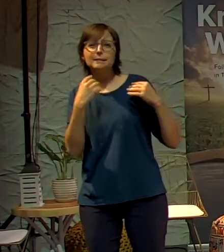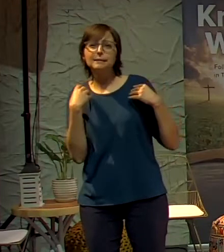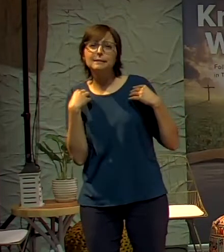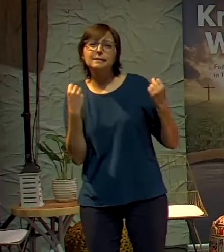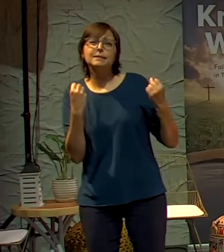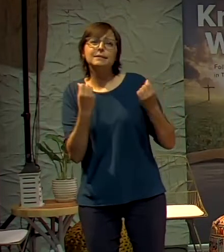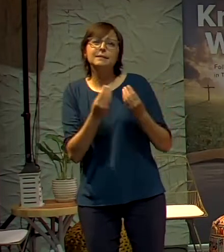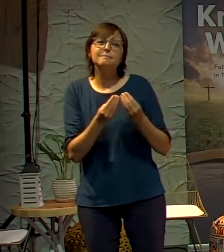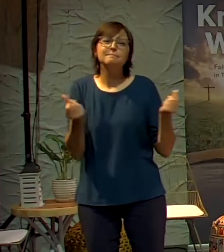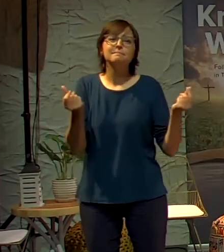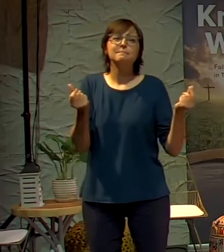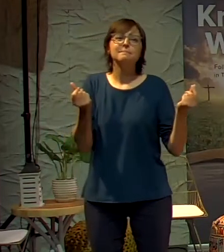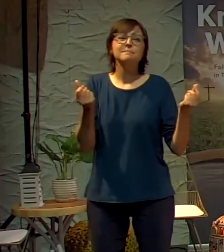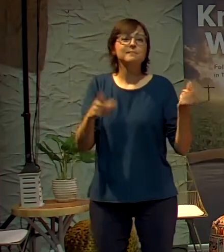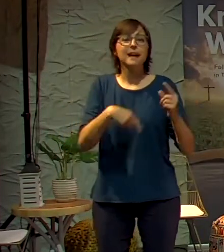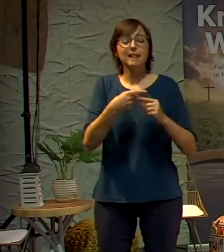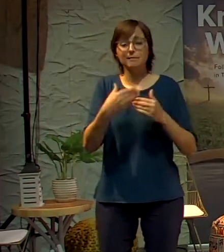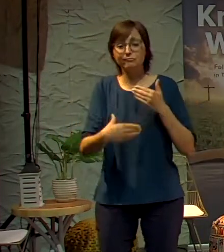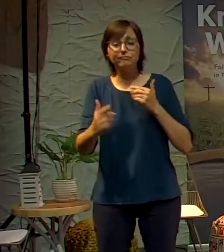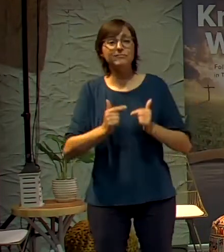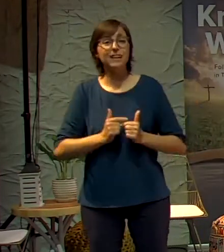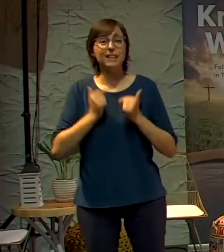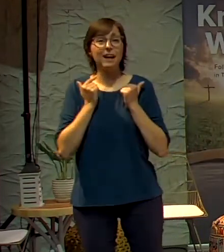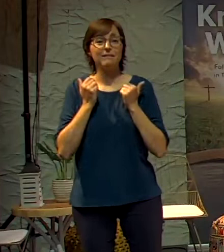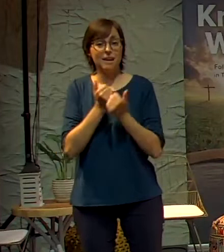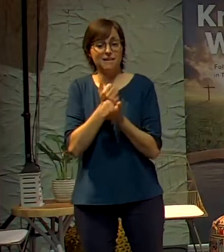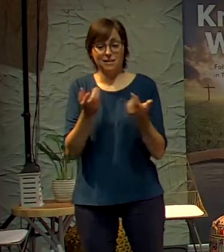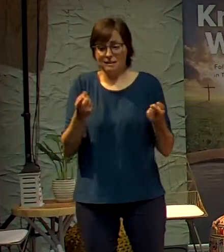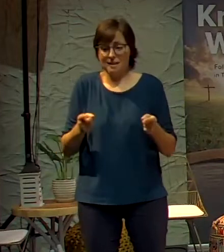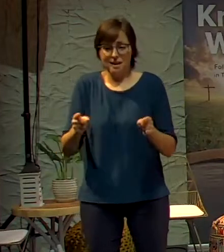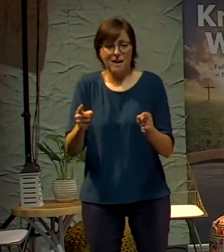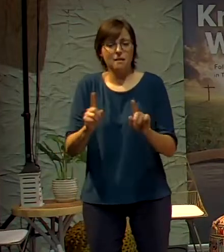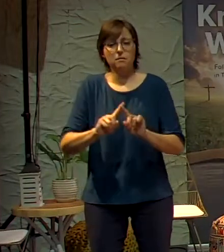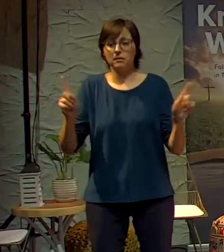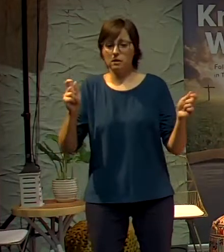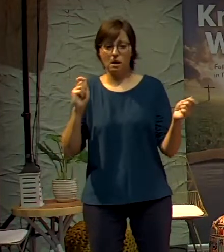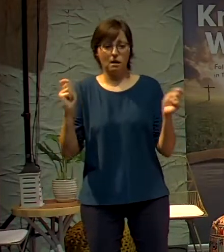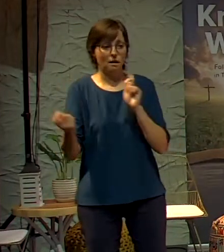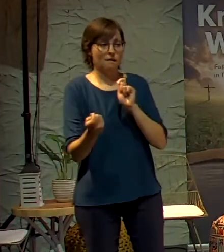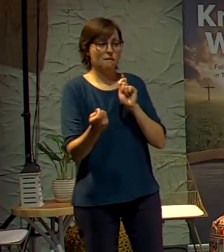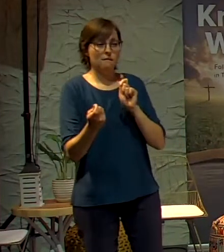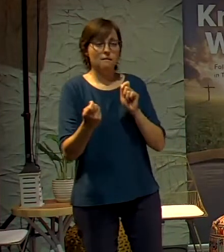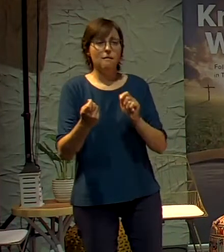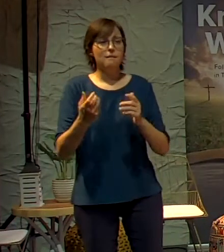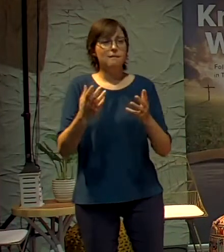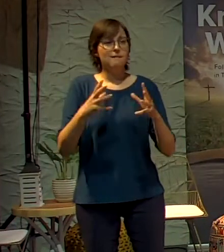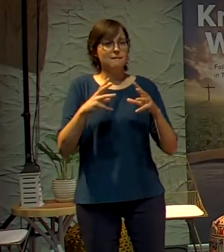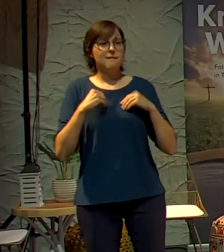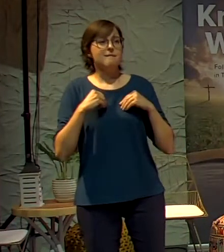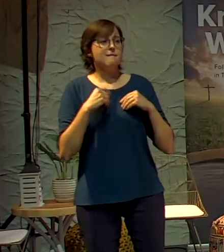And then out of that comes a life where everything that you get that is different, that is transformative, that is